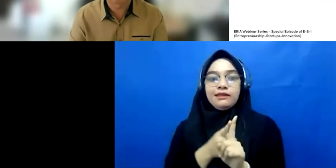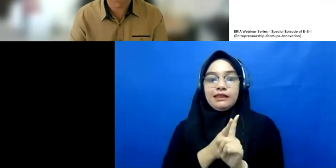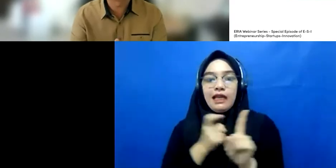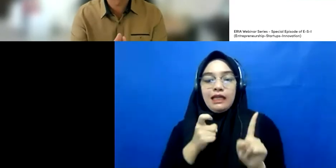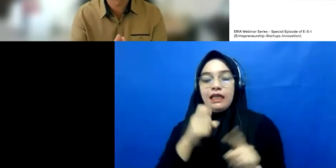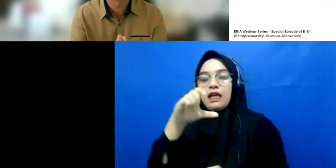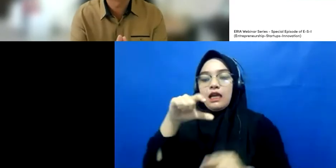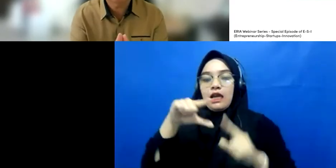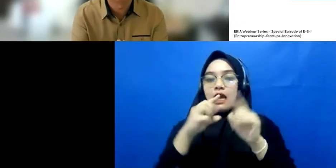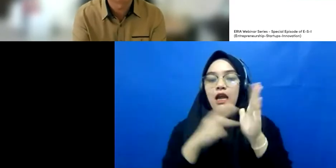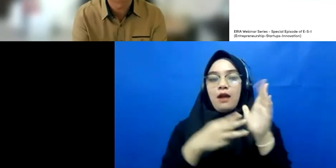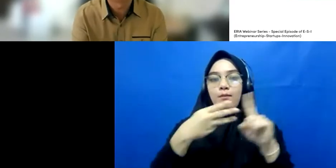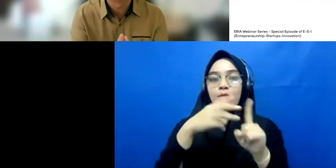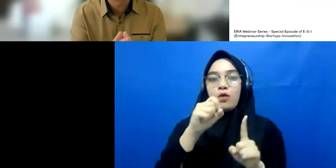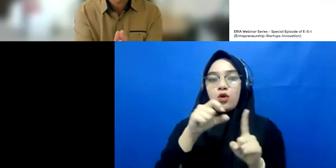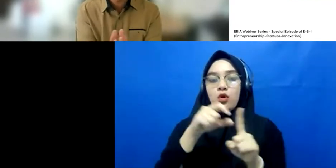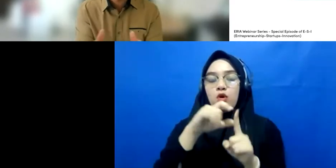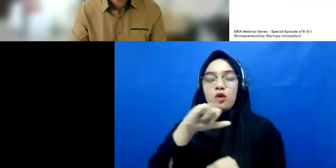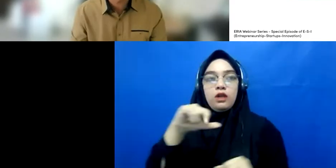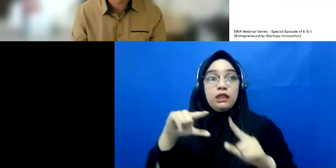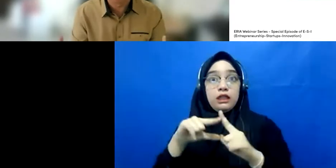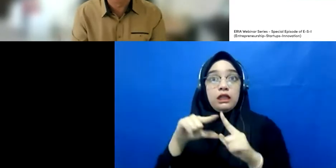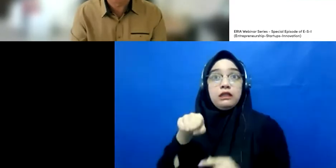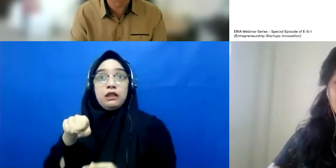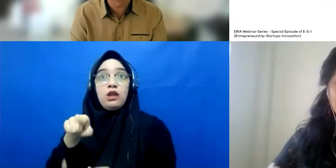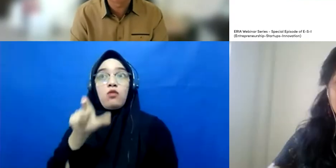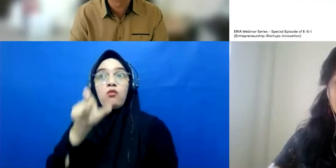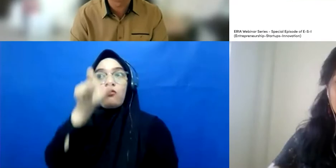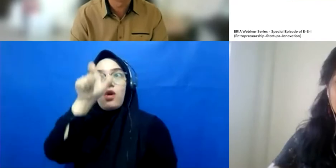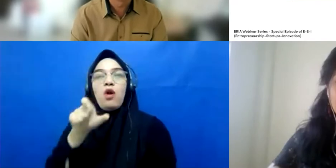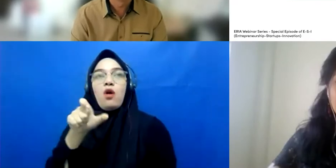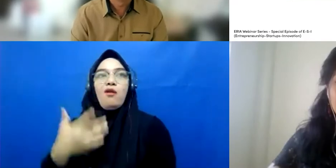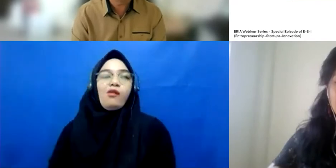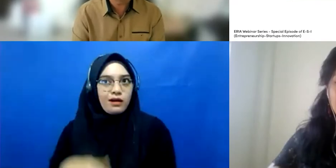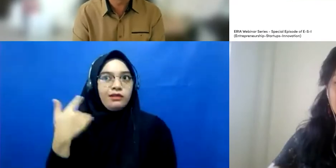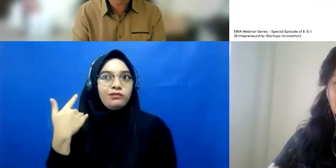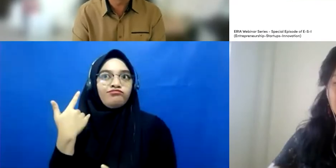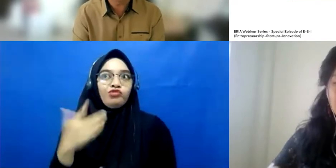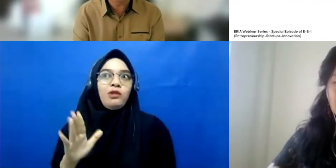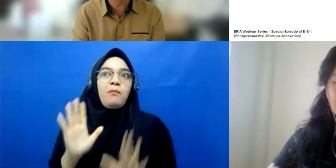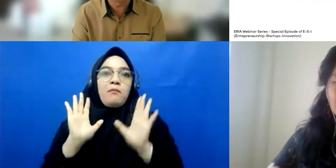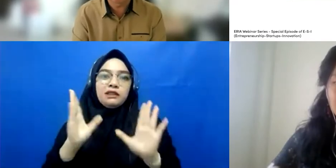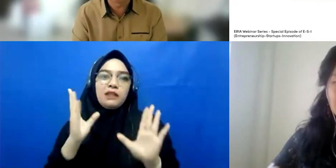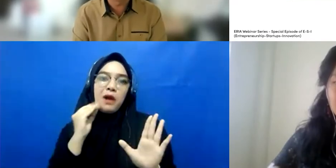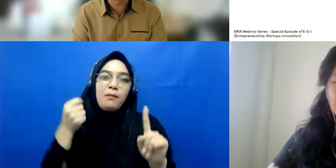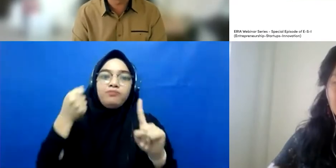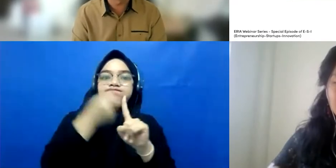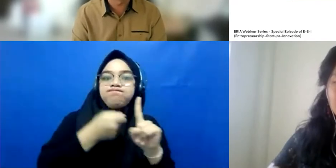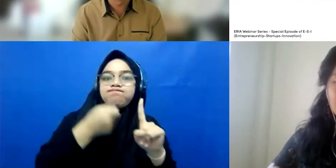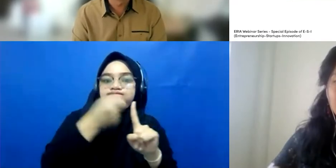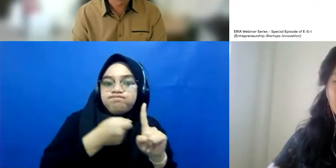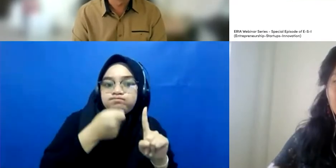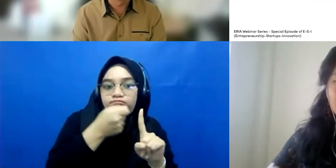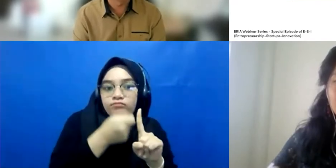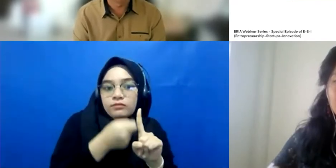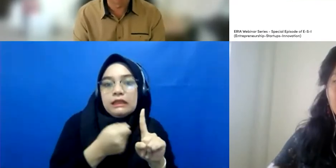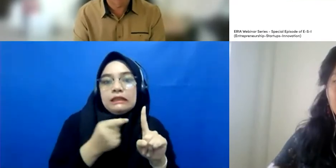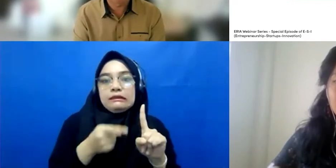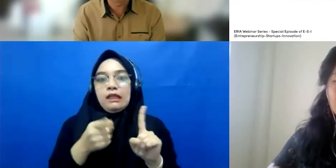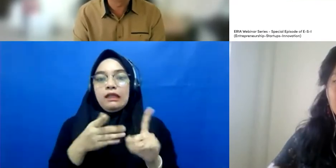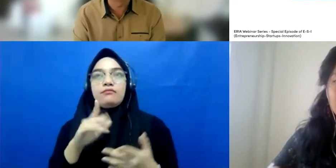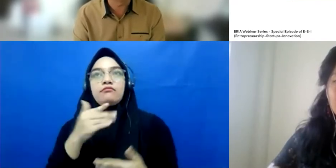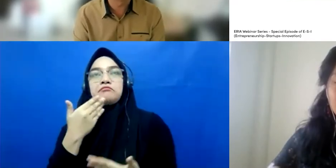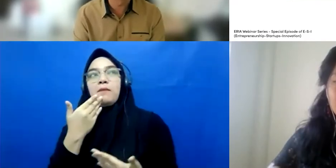is an experienced advocate for inclusion in wider society and in the arts and culture sector, who has